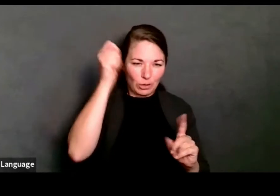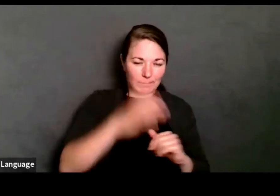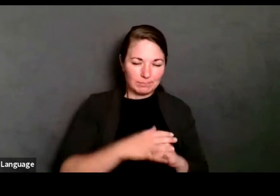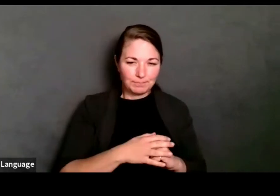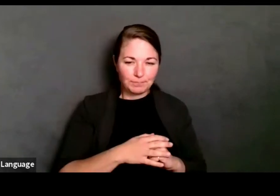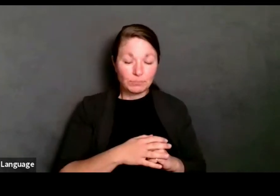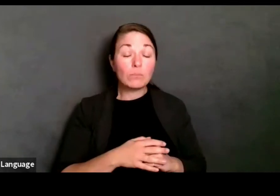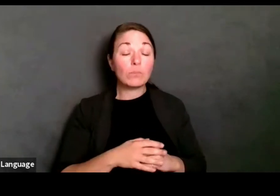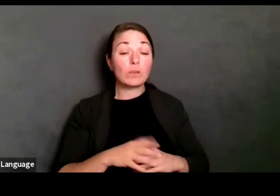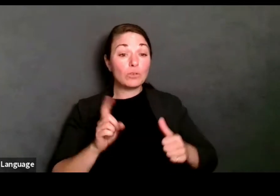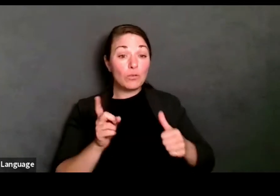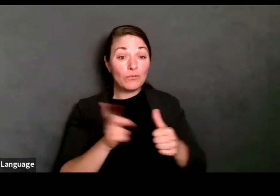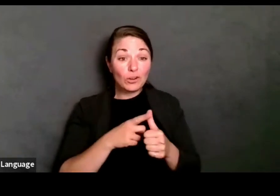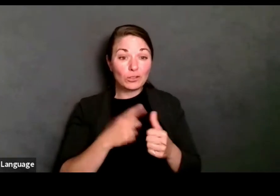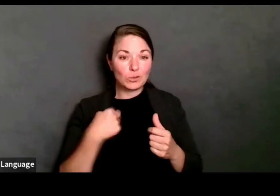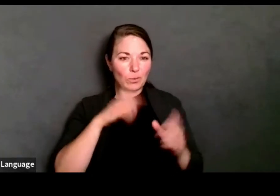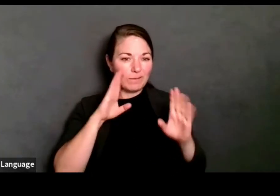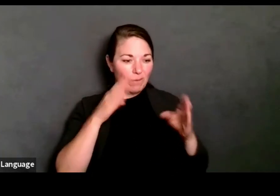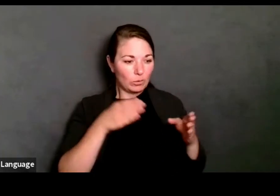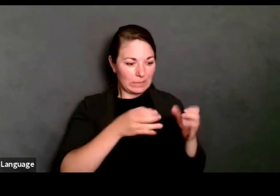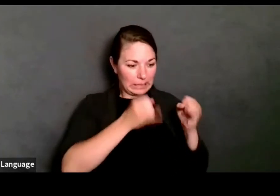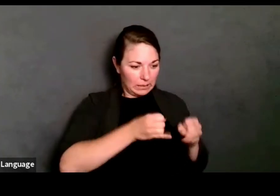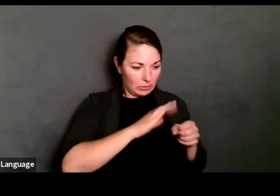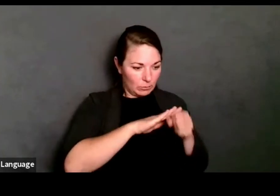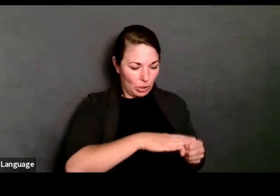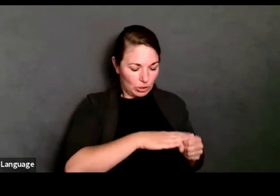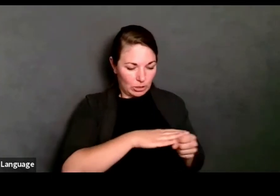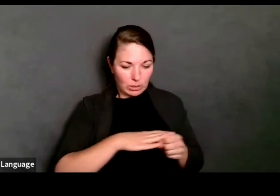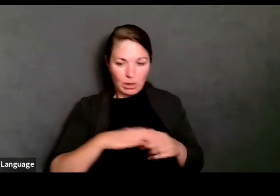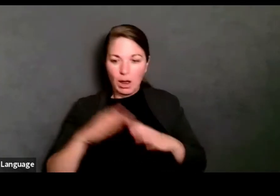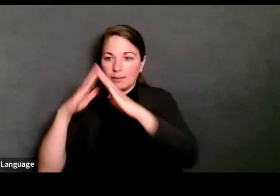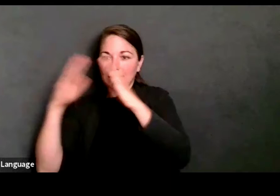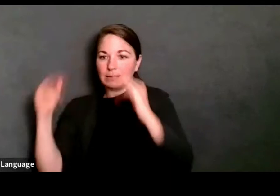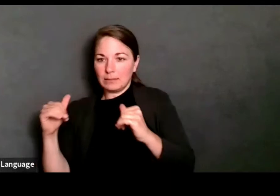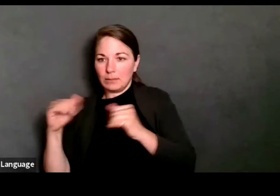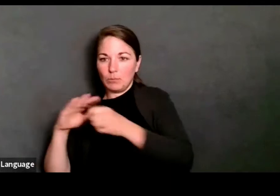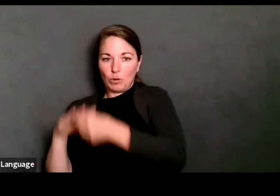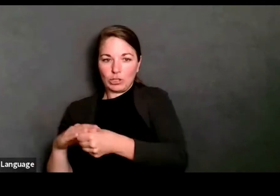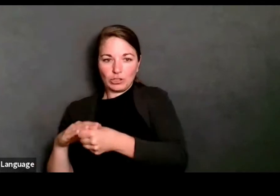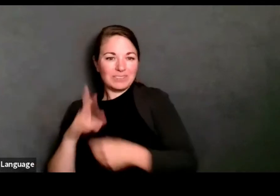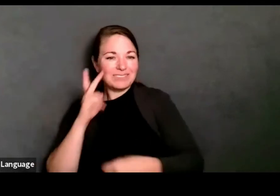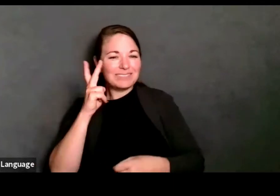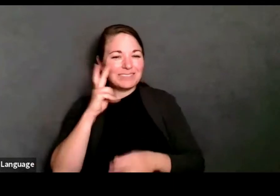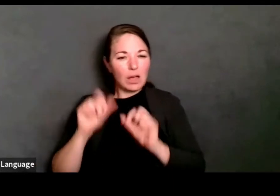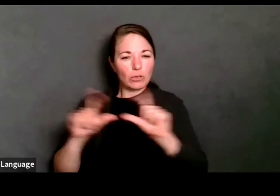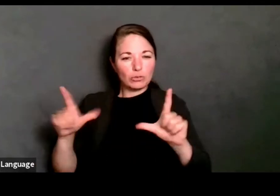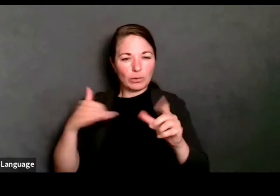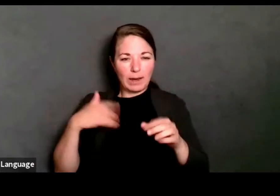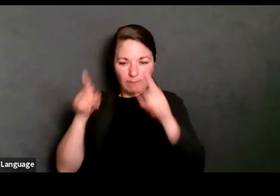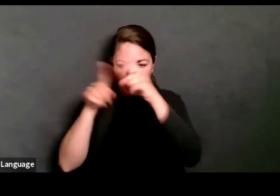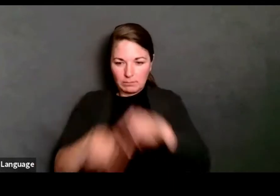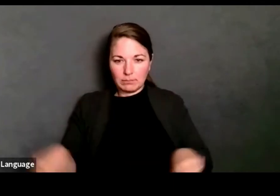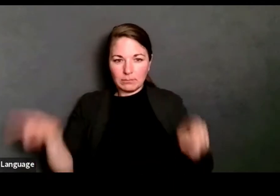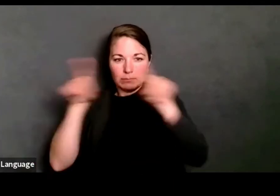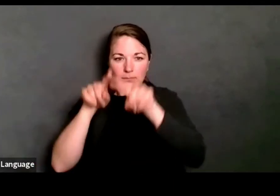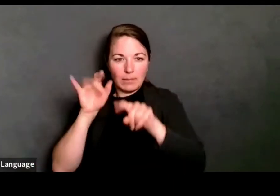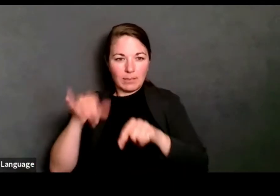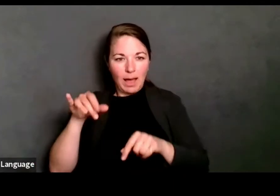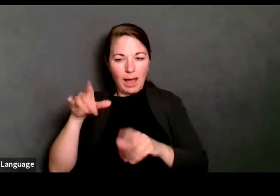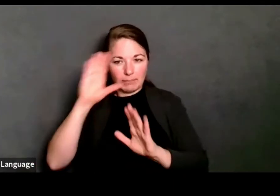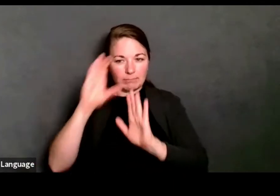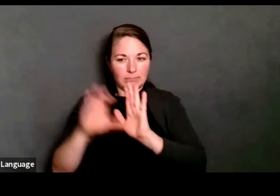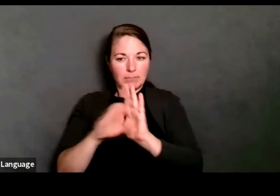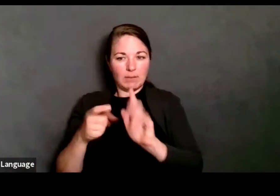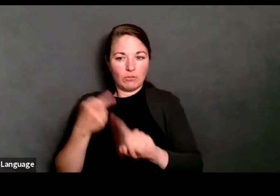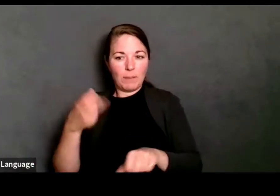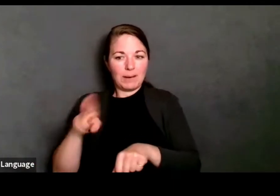context of individual versus systemic oppression. You may want to draw your attention to the screen for a moment where I'm sharing a really useful